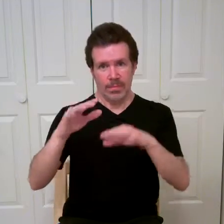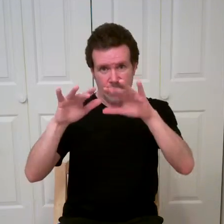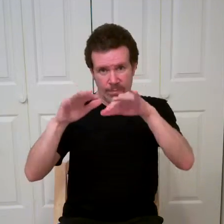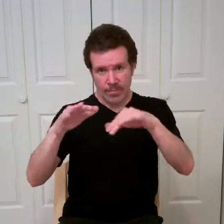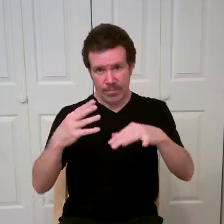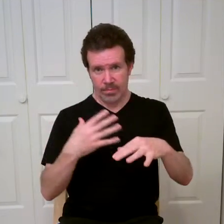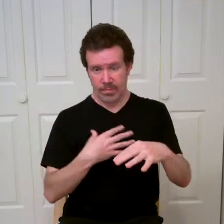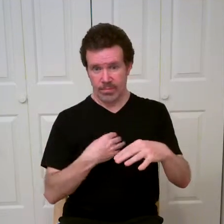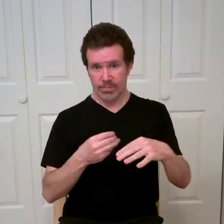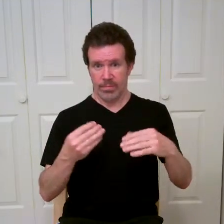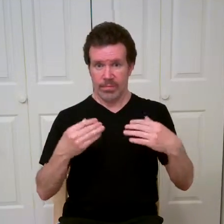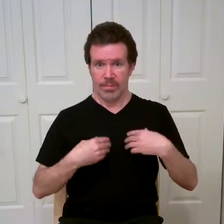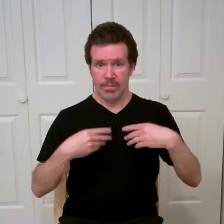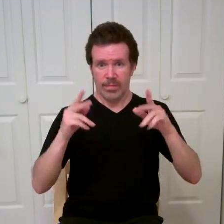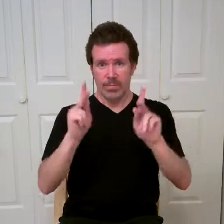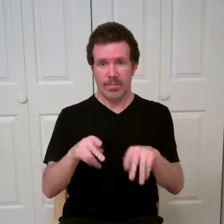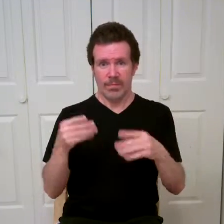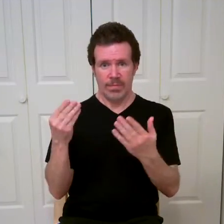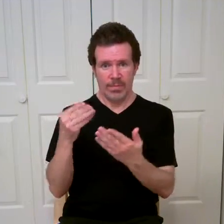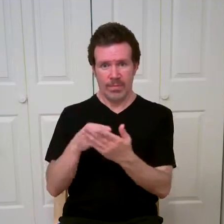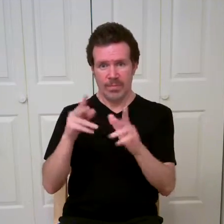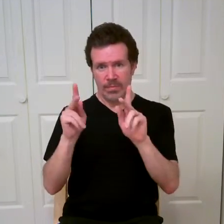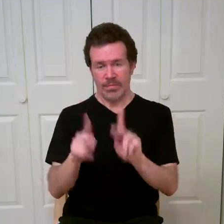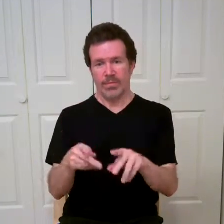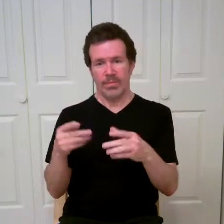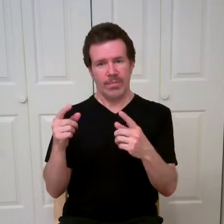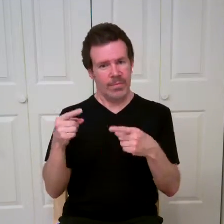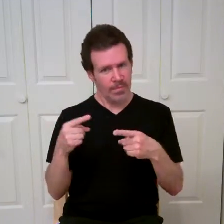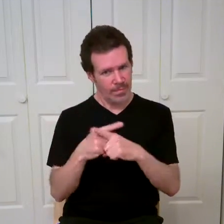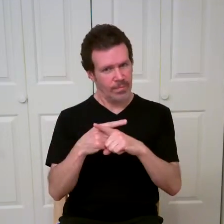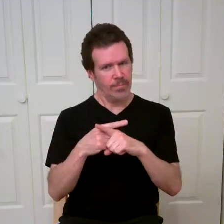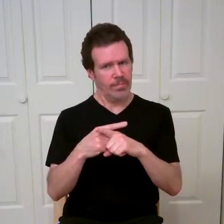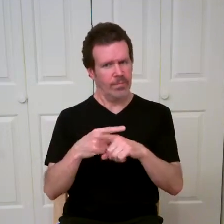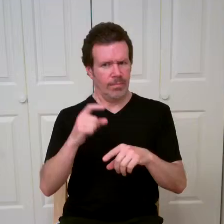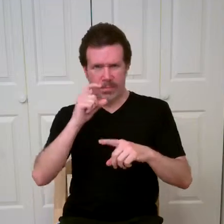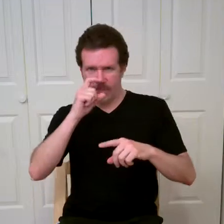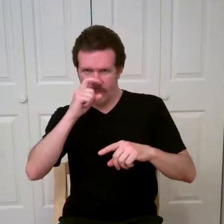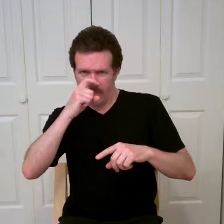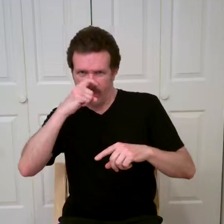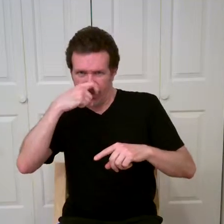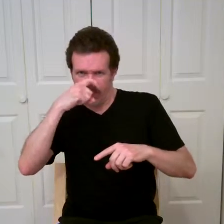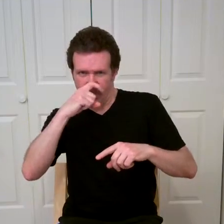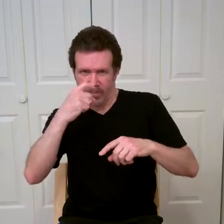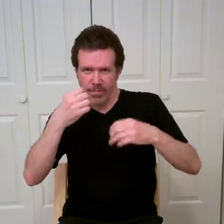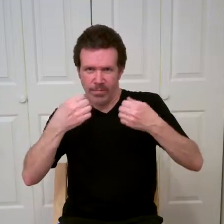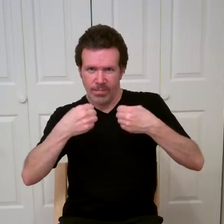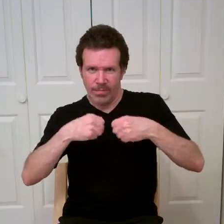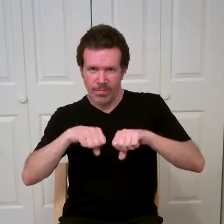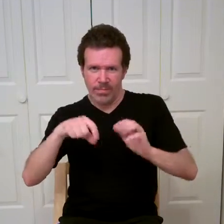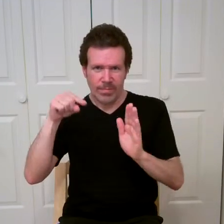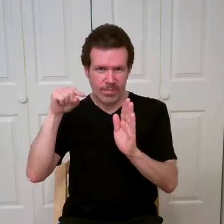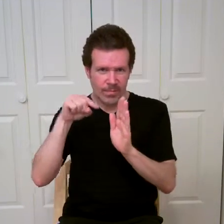conflict. The witch in the story poisons Snow White with the tainted apple.